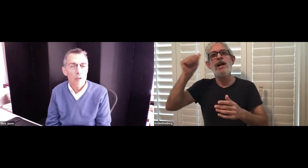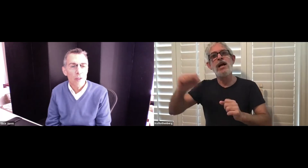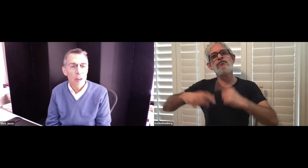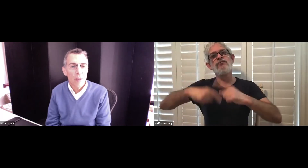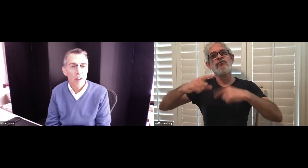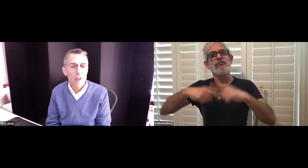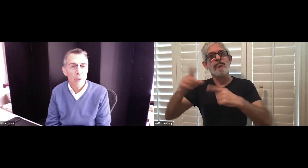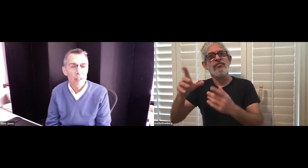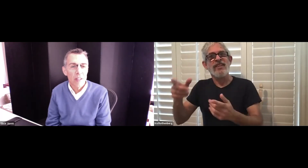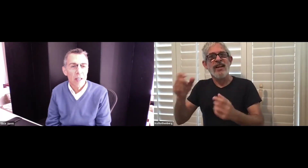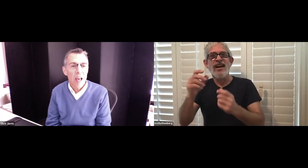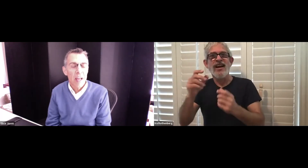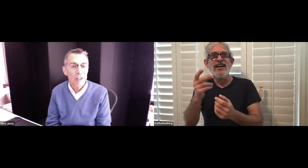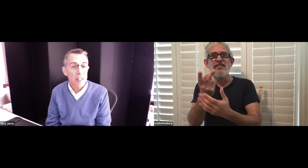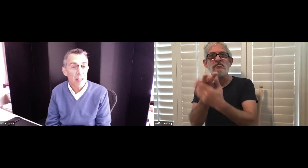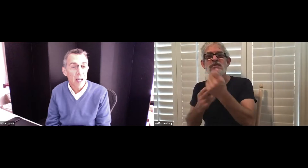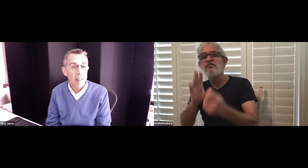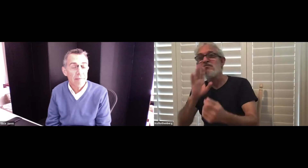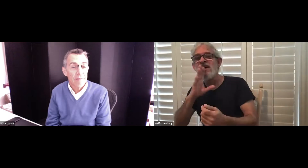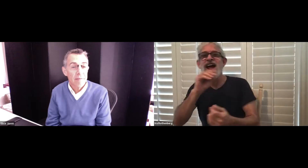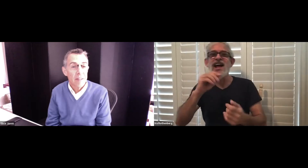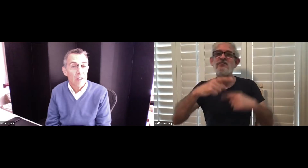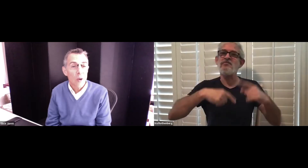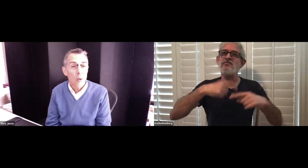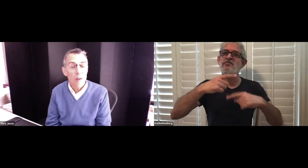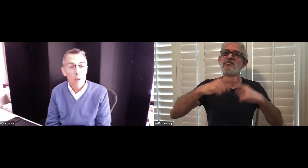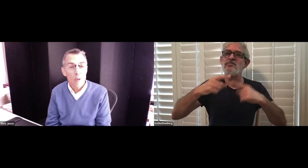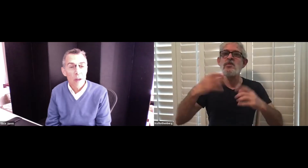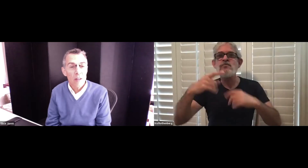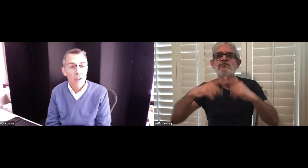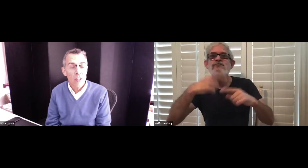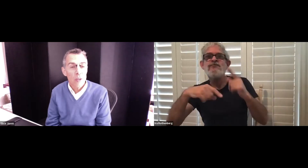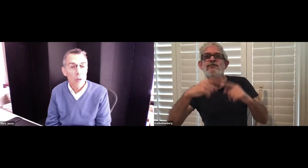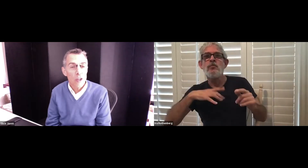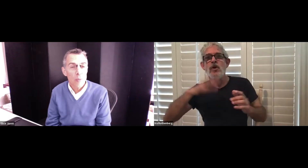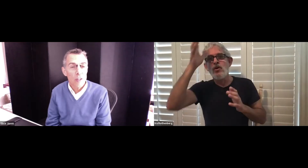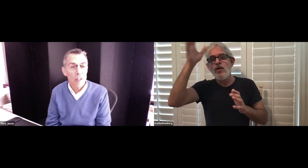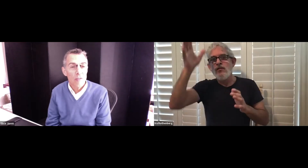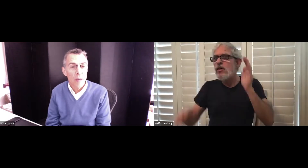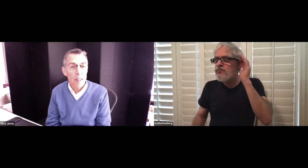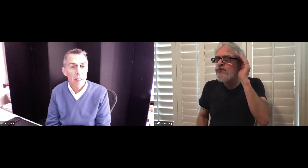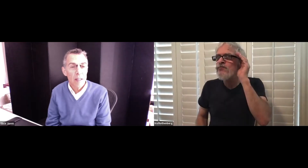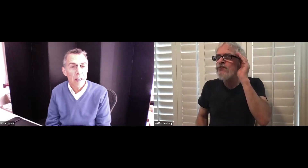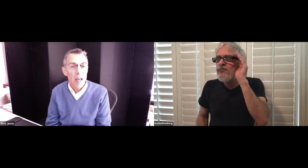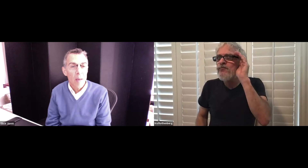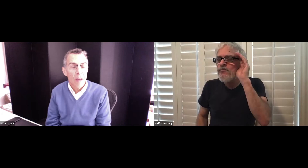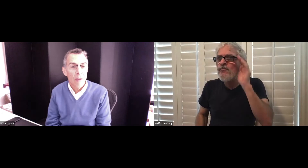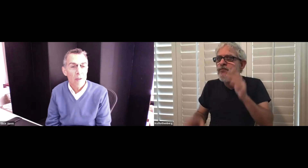family on the street. And she could sign. So whatever was going on in the street, she would interpret to the family, and my grandfather would